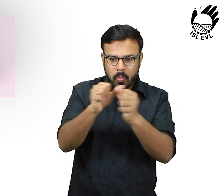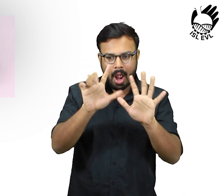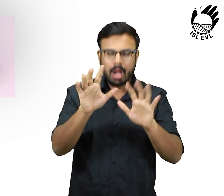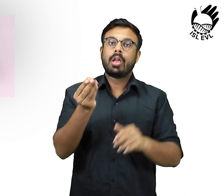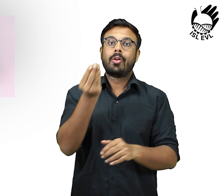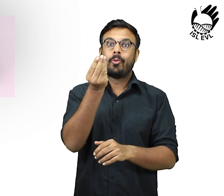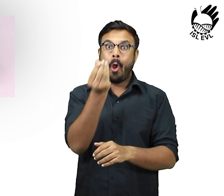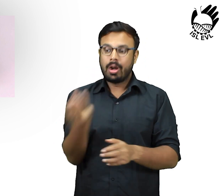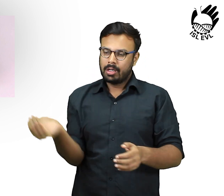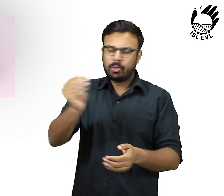vigorously.